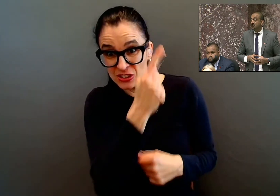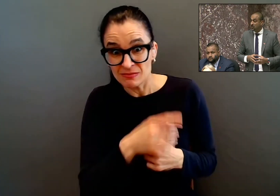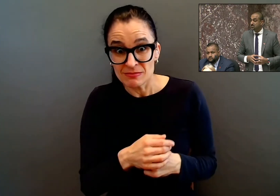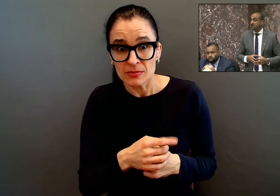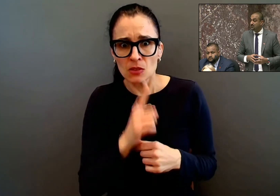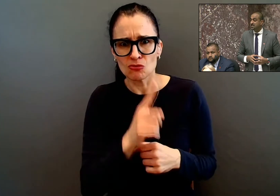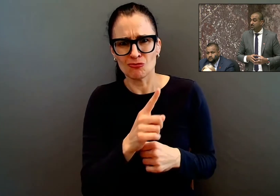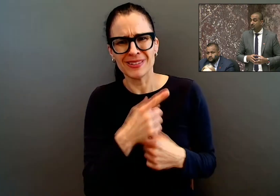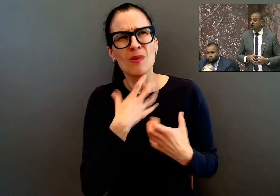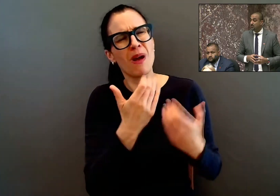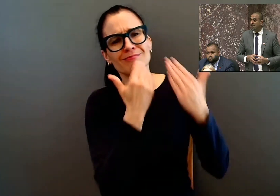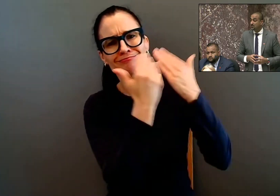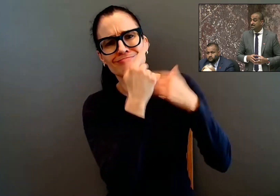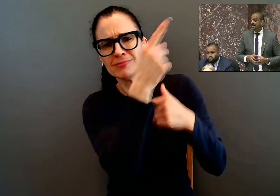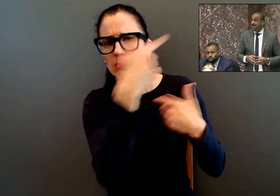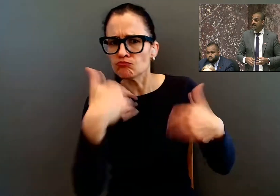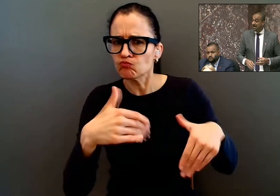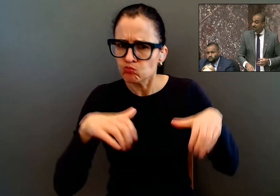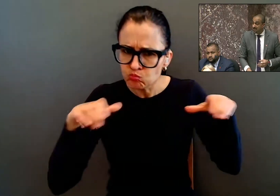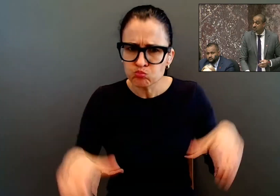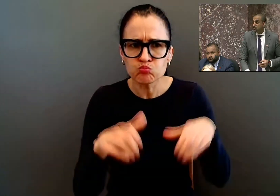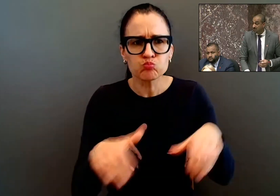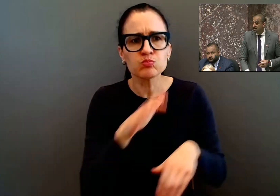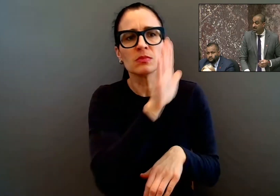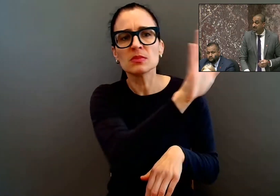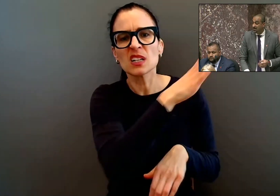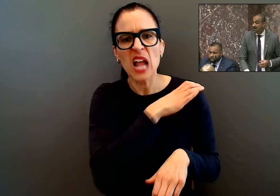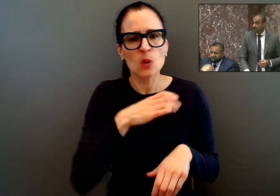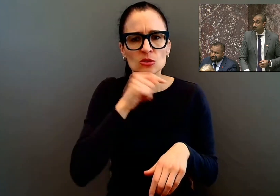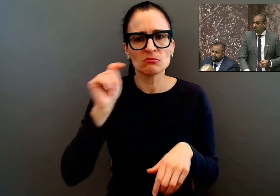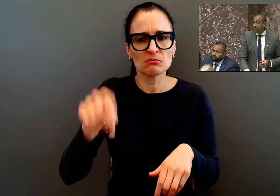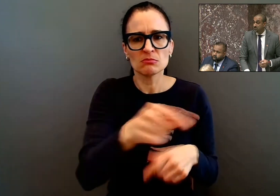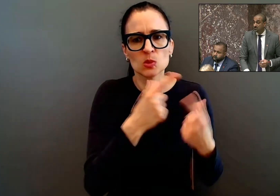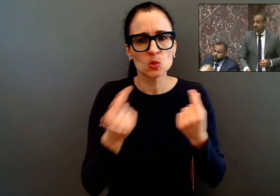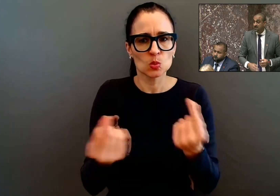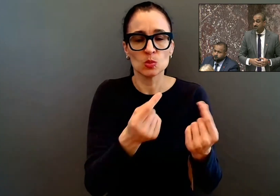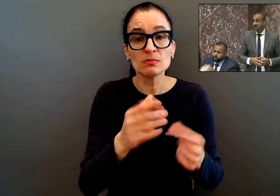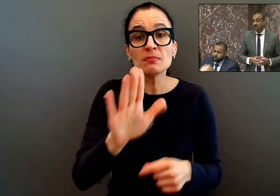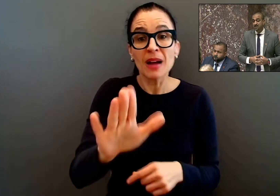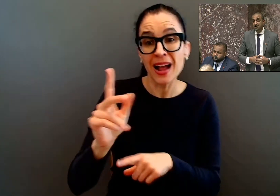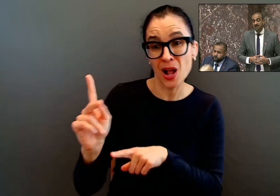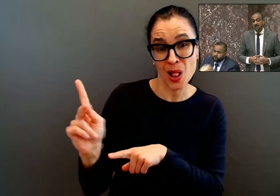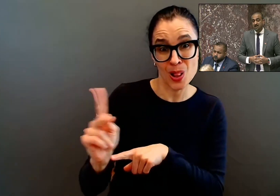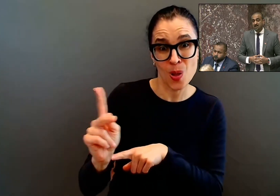seen the largest investment in affordable housing in the history of this province.